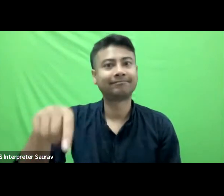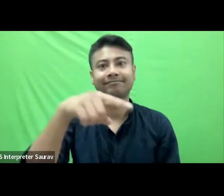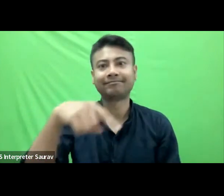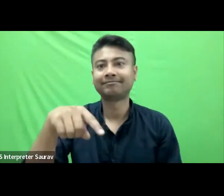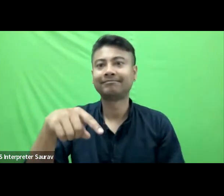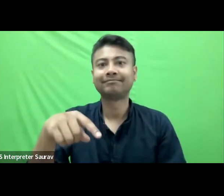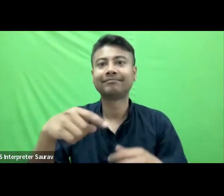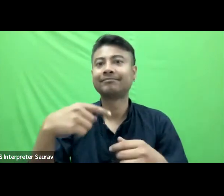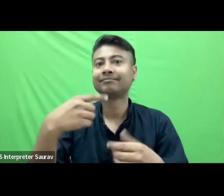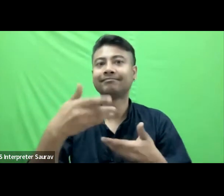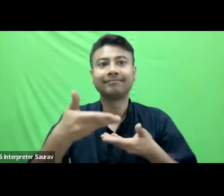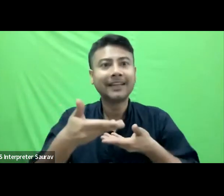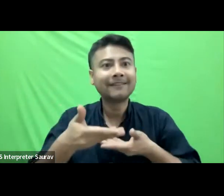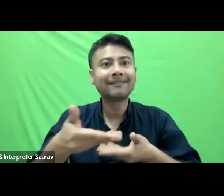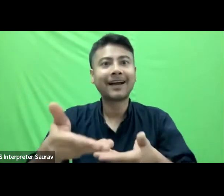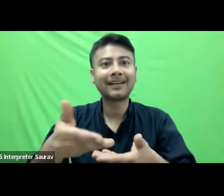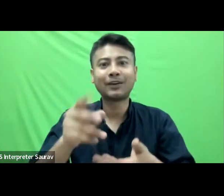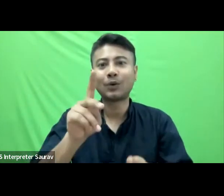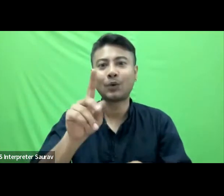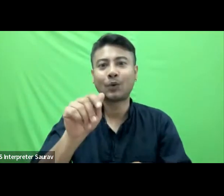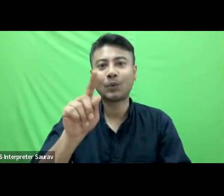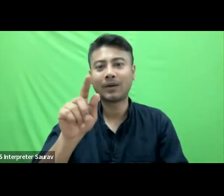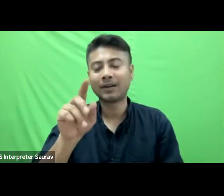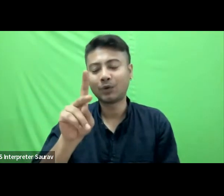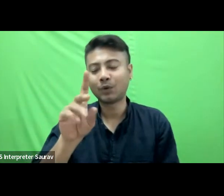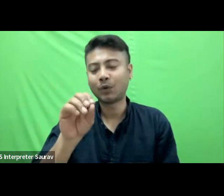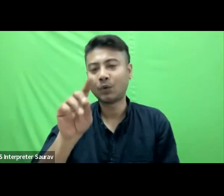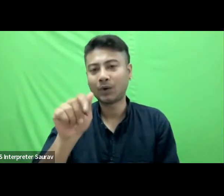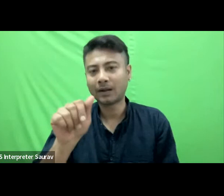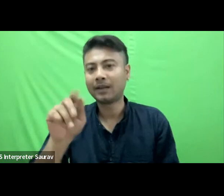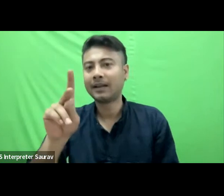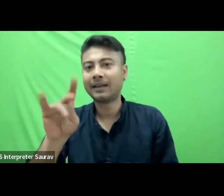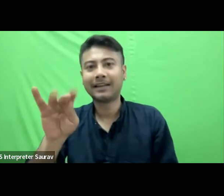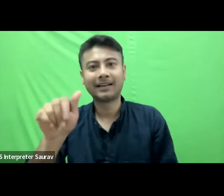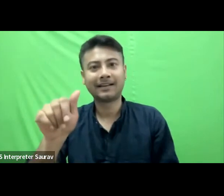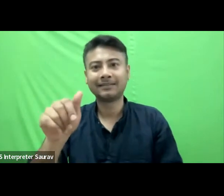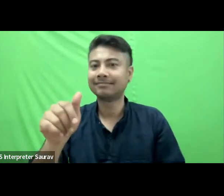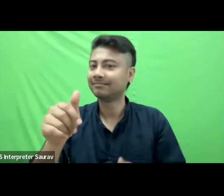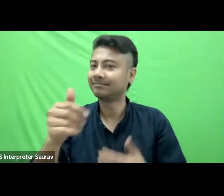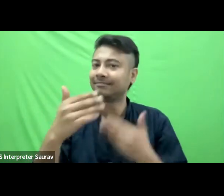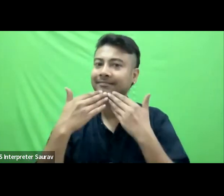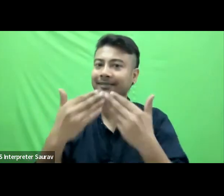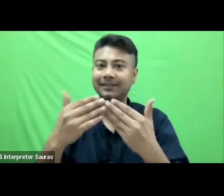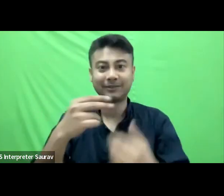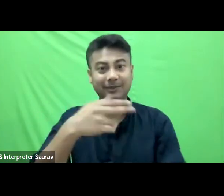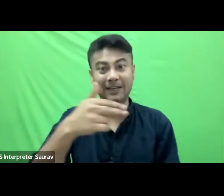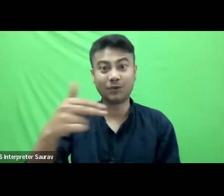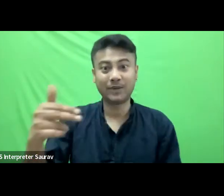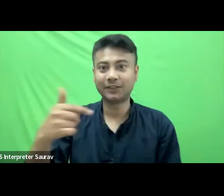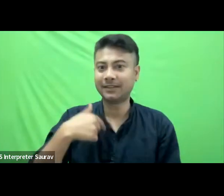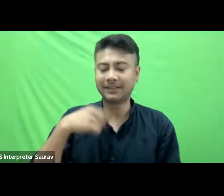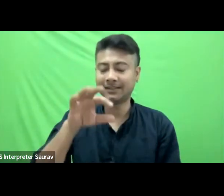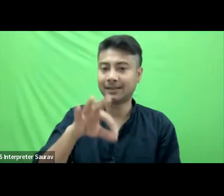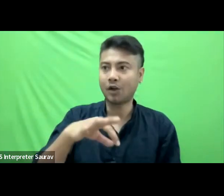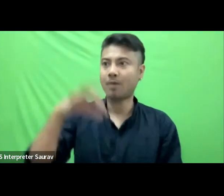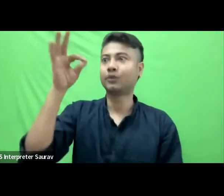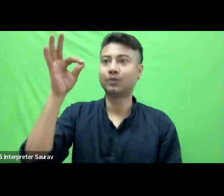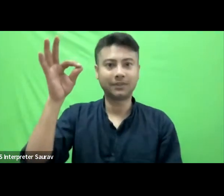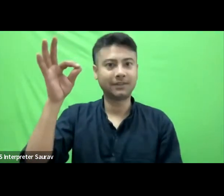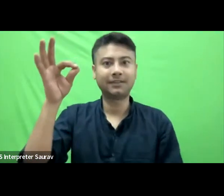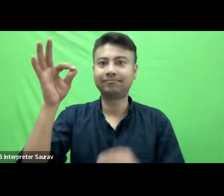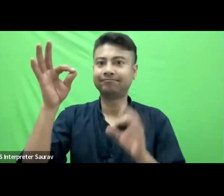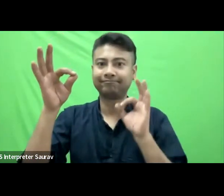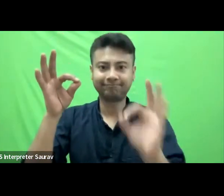Kota Kita. It's a great, I think, opportunity for us from Indonesia to share our learnings